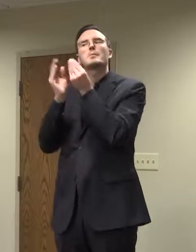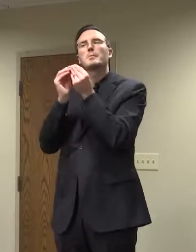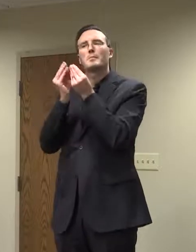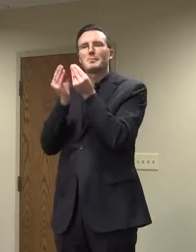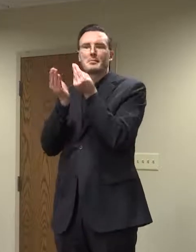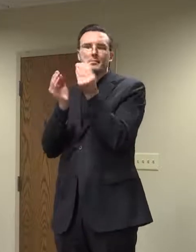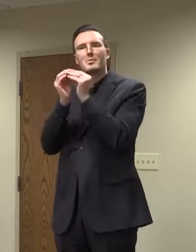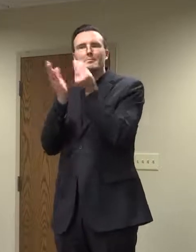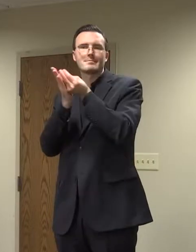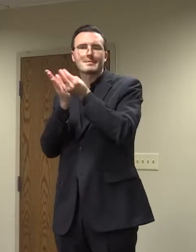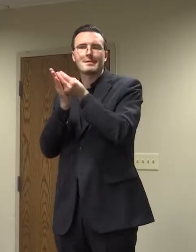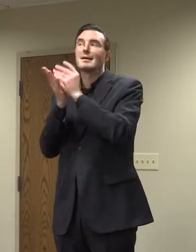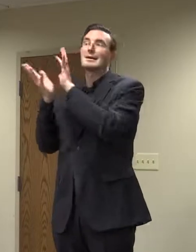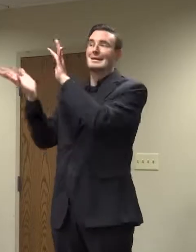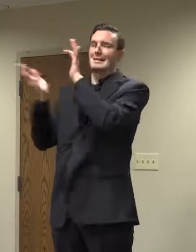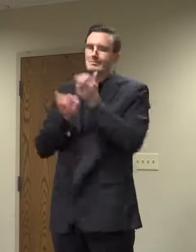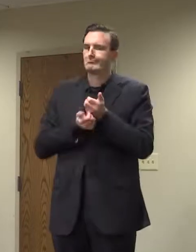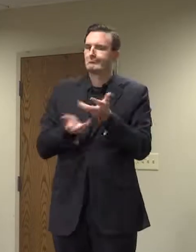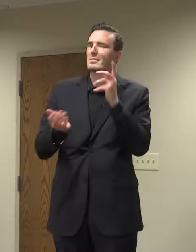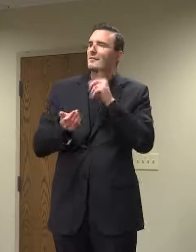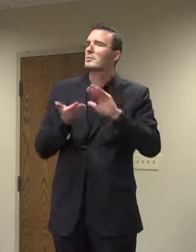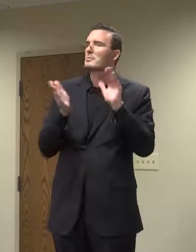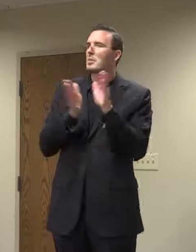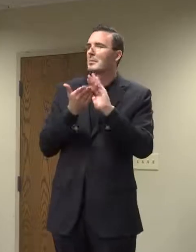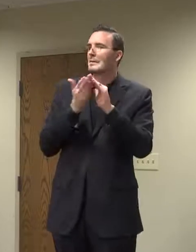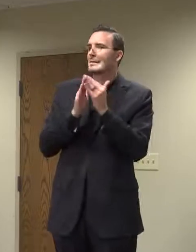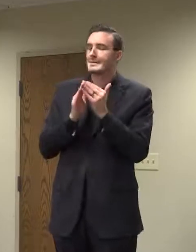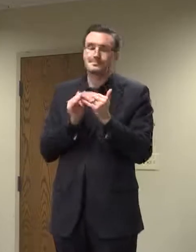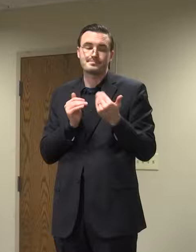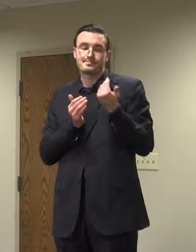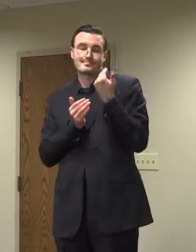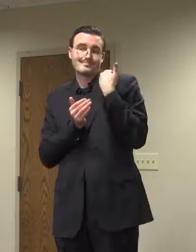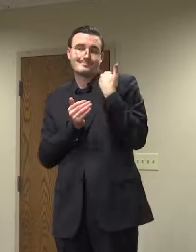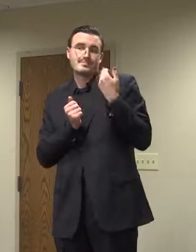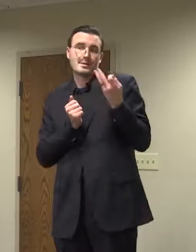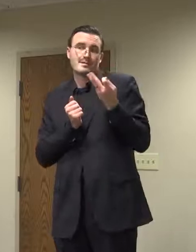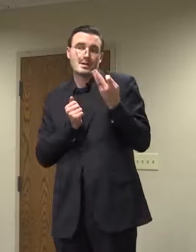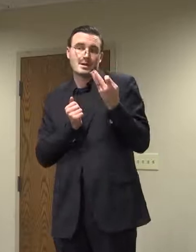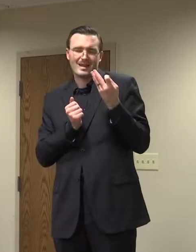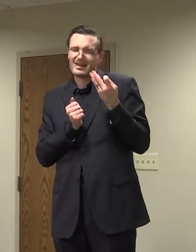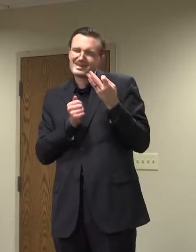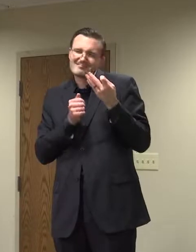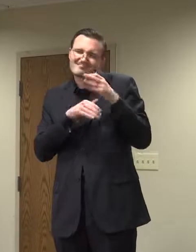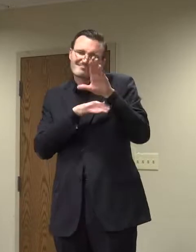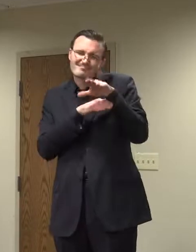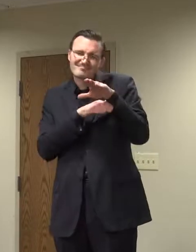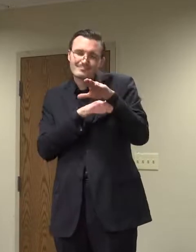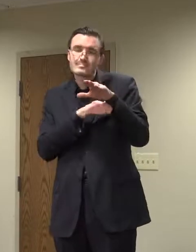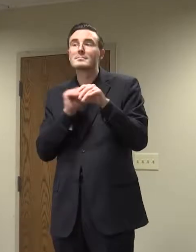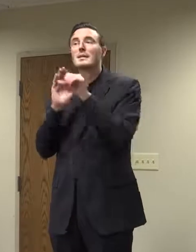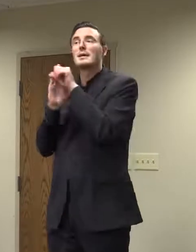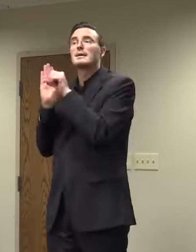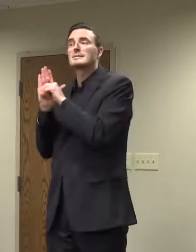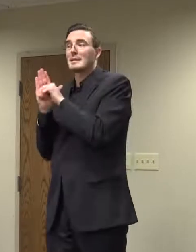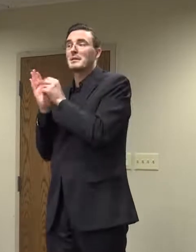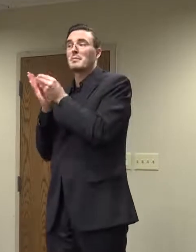small businesses. Just last Friday, late last week, the state released just